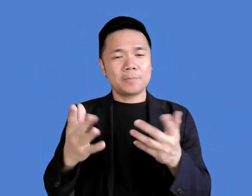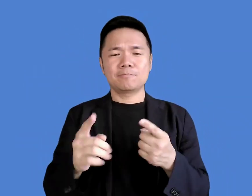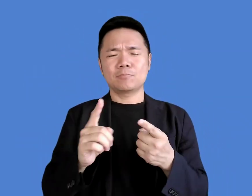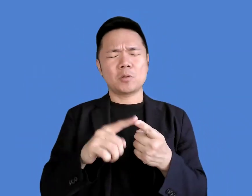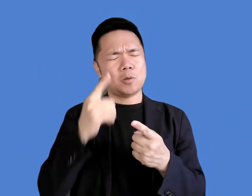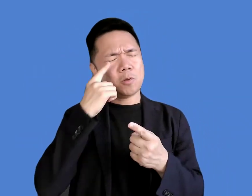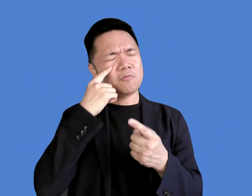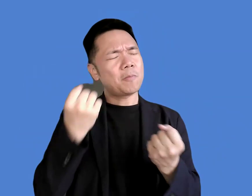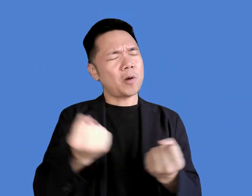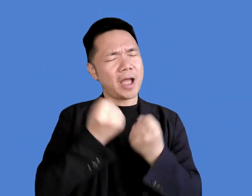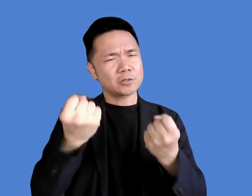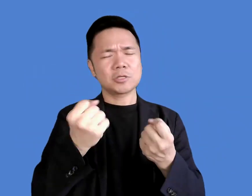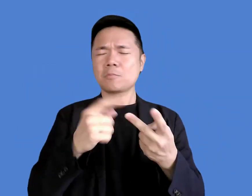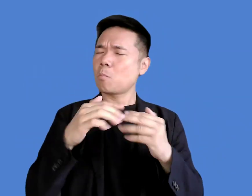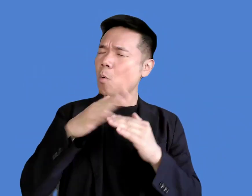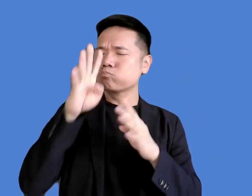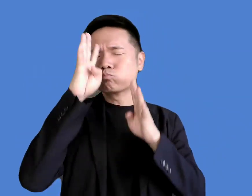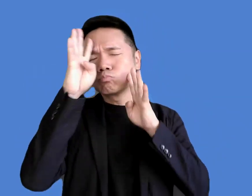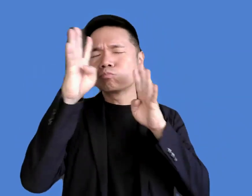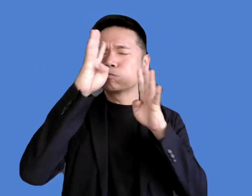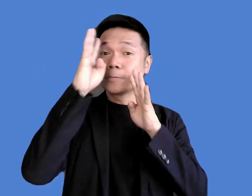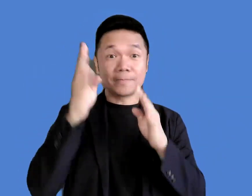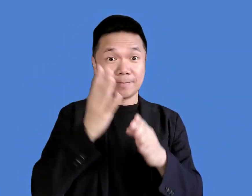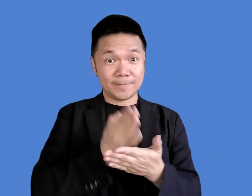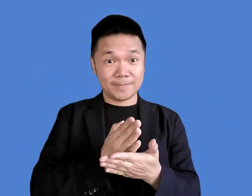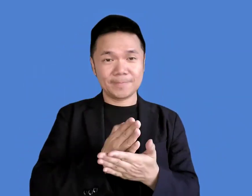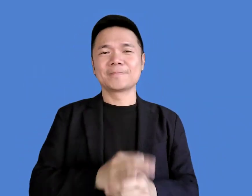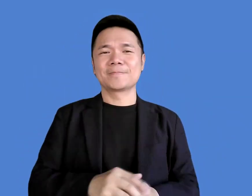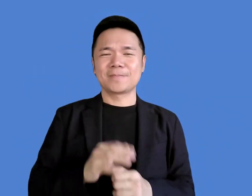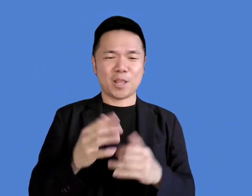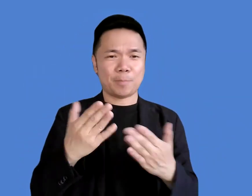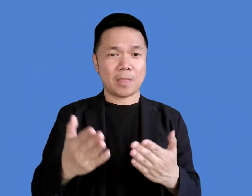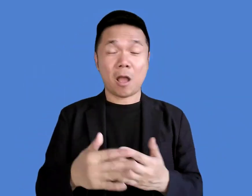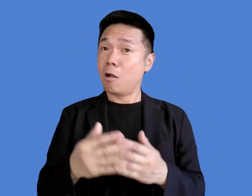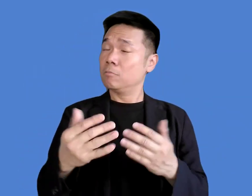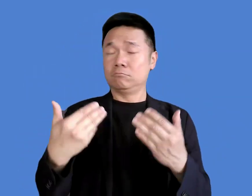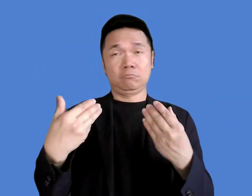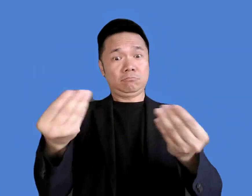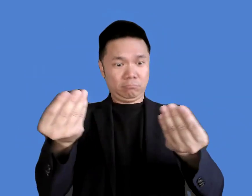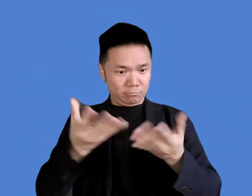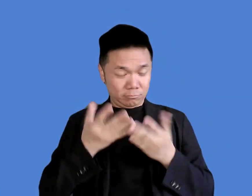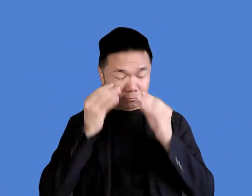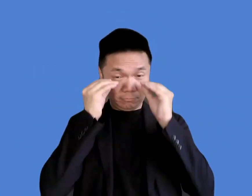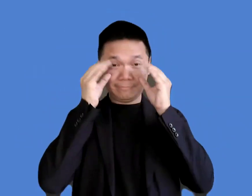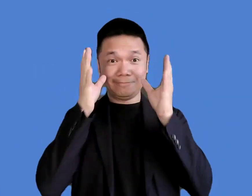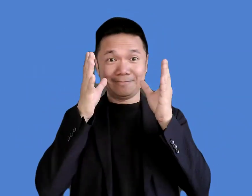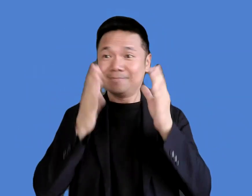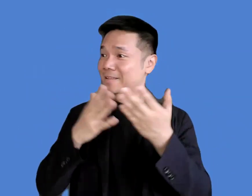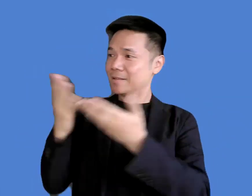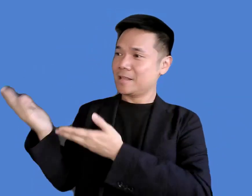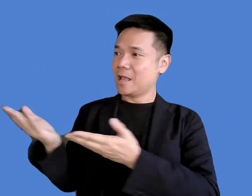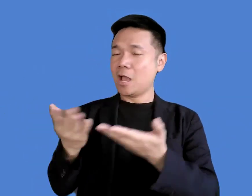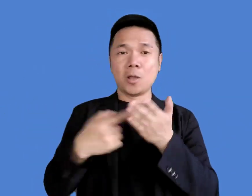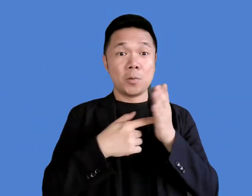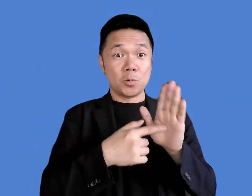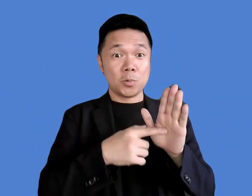that innovation needs to be taken. So in our online poll, I was quite surprised, and maybe I'll ask our comms colleague if we can launch